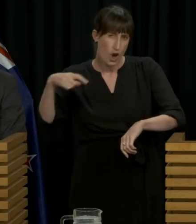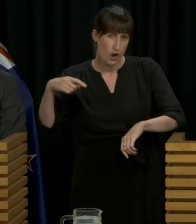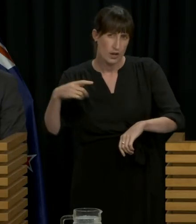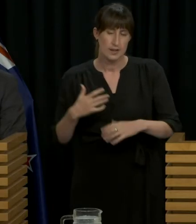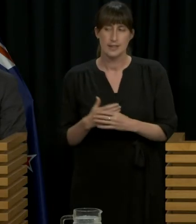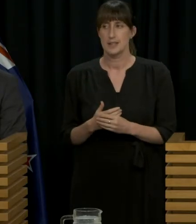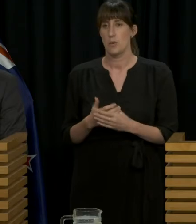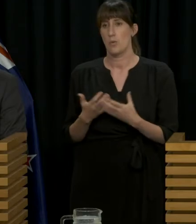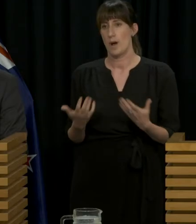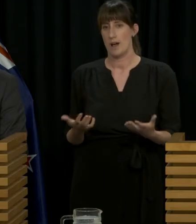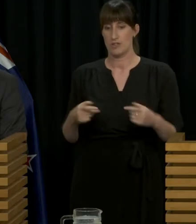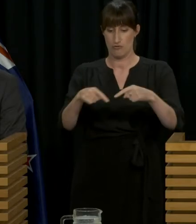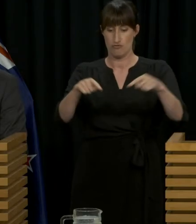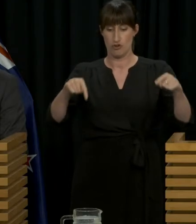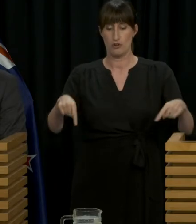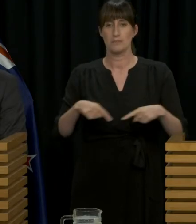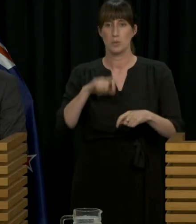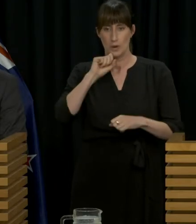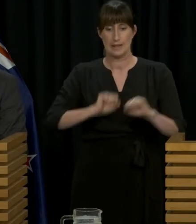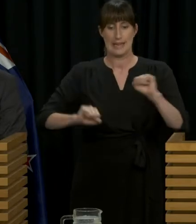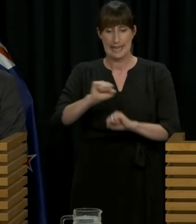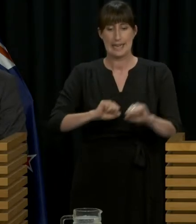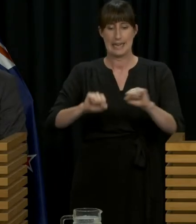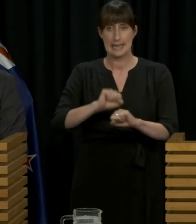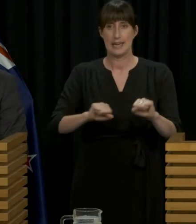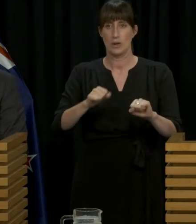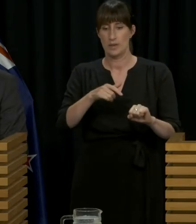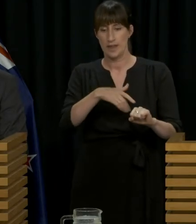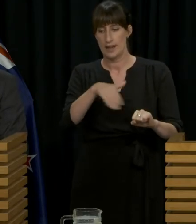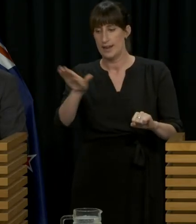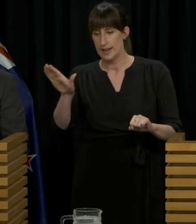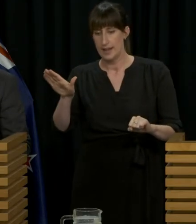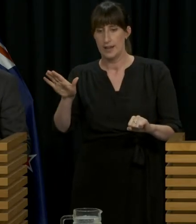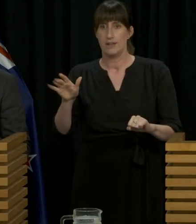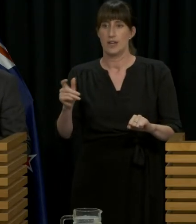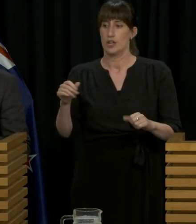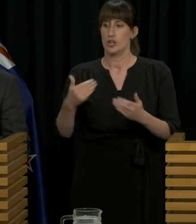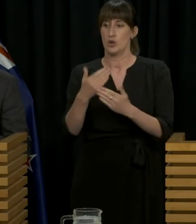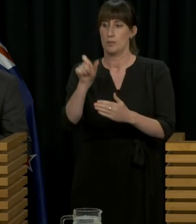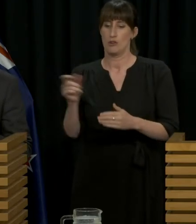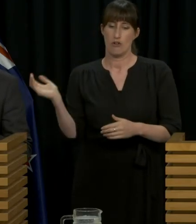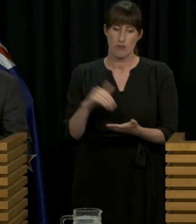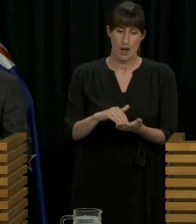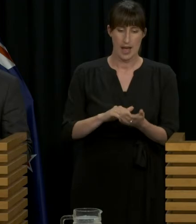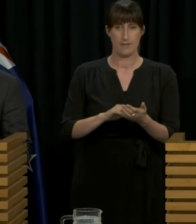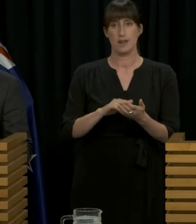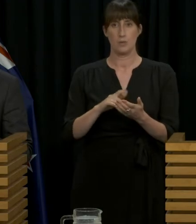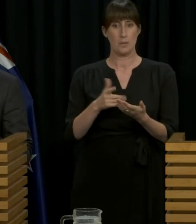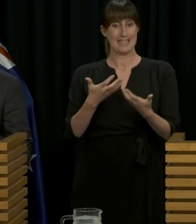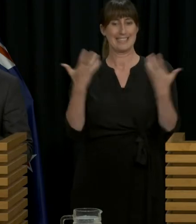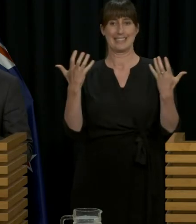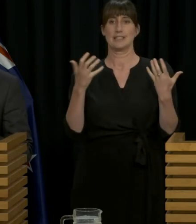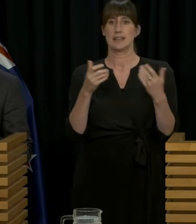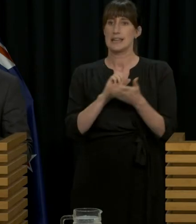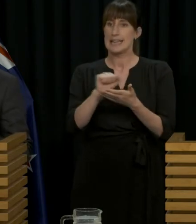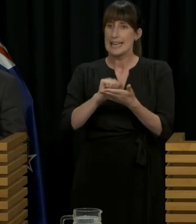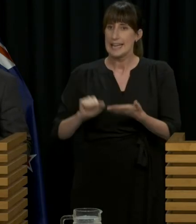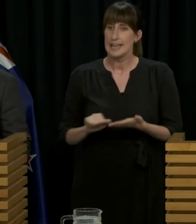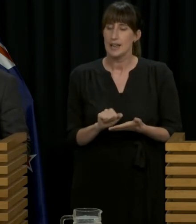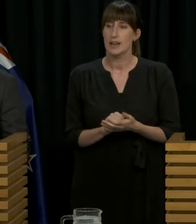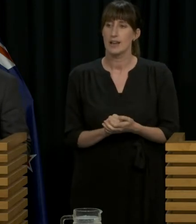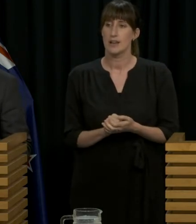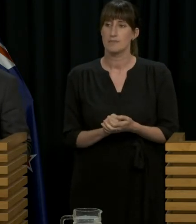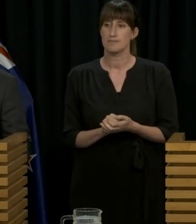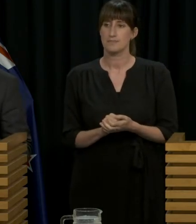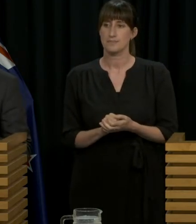be progressively cleaned as they empty out. It may be that we reach that we get a conclusion before